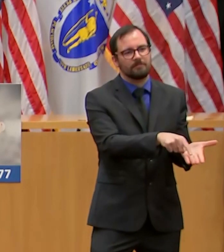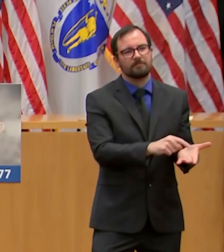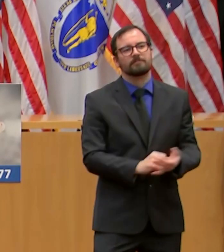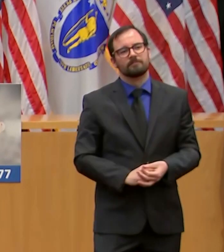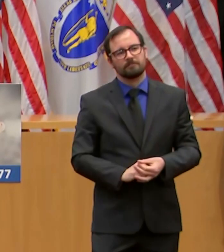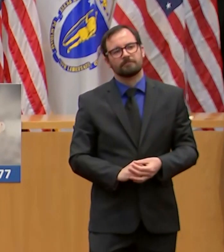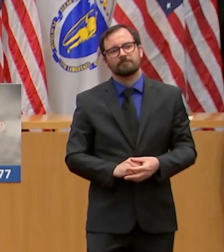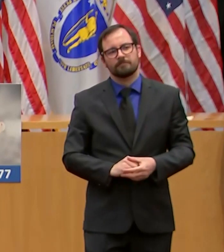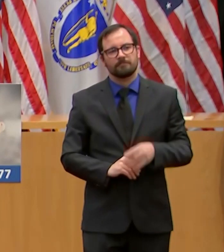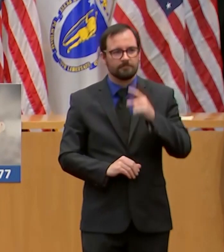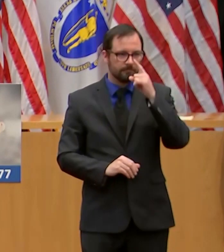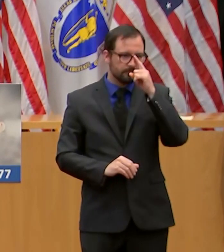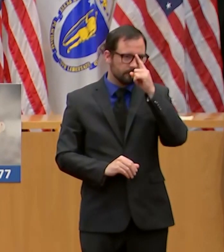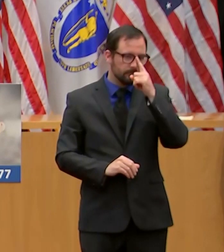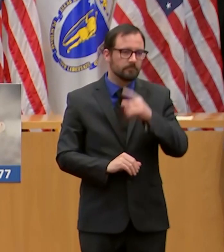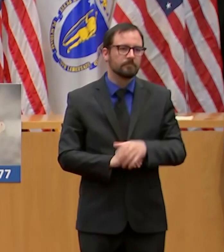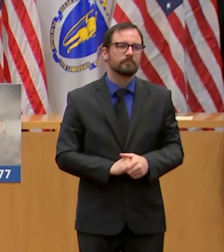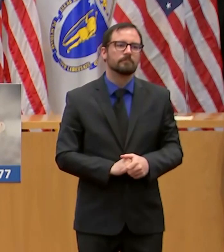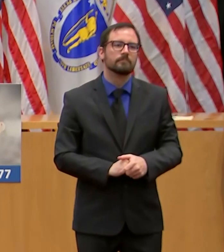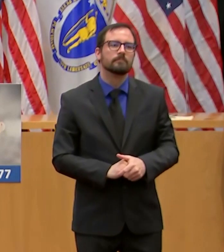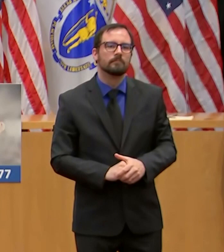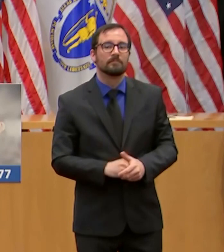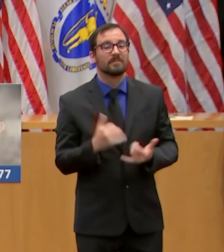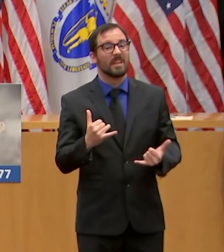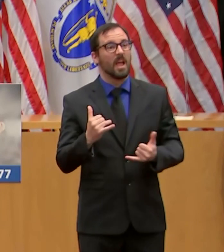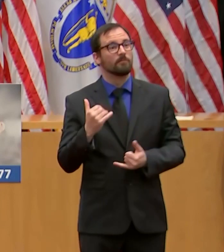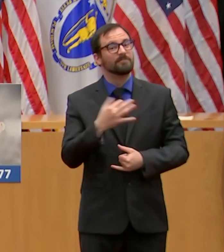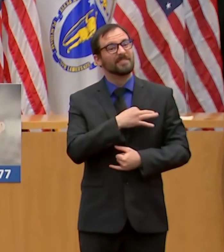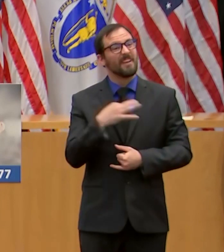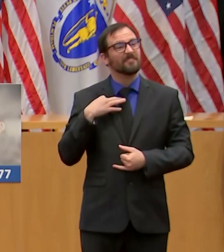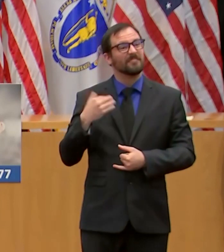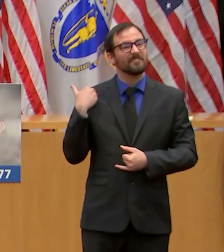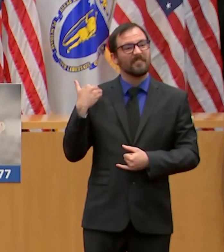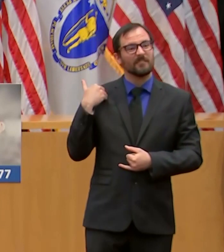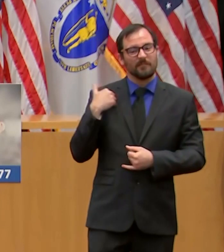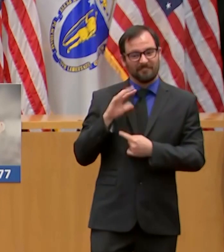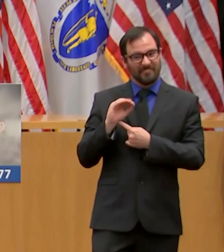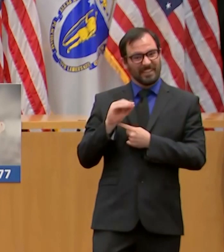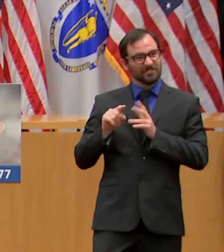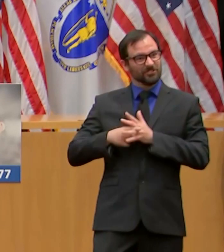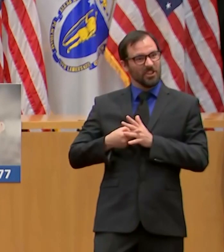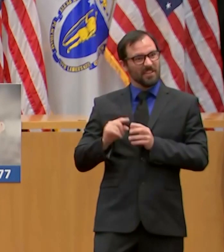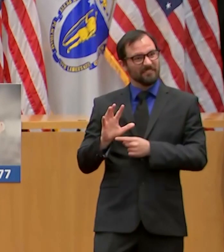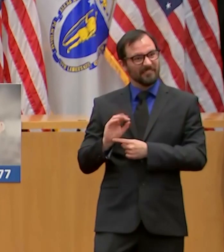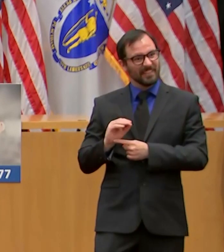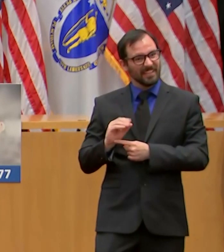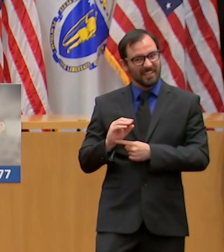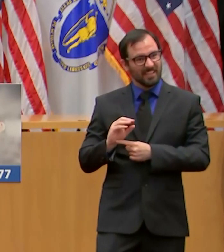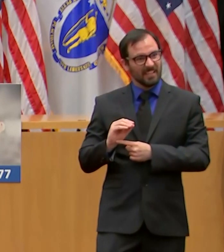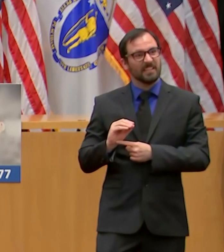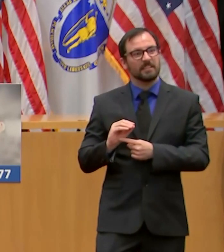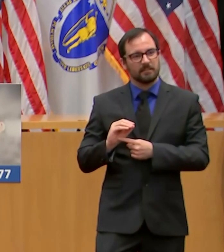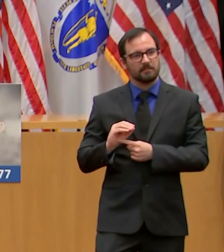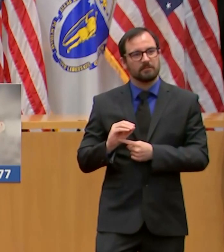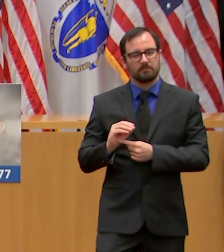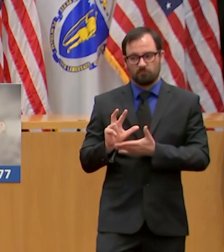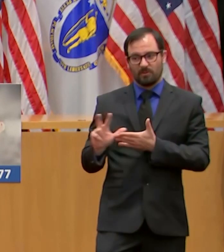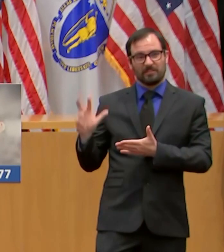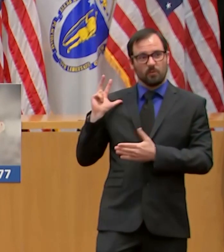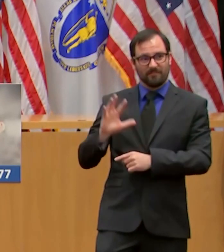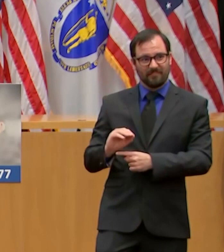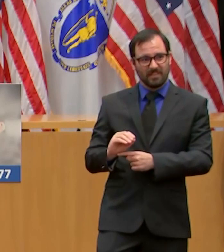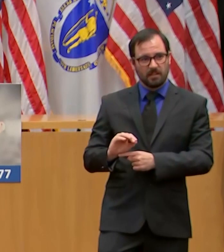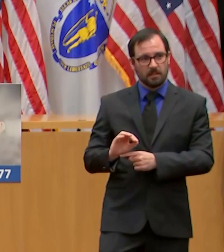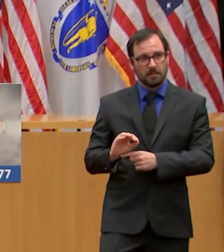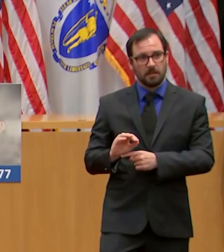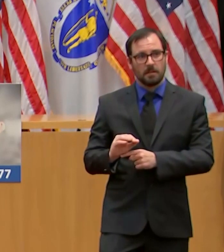from around 50 people working in a single call center 3 weeks ago to over 600 people working remotely